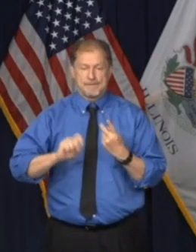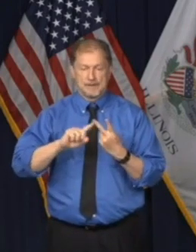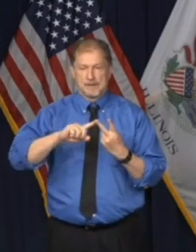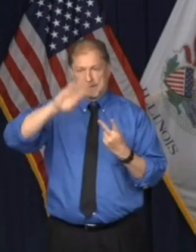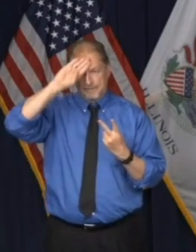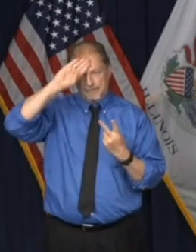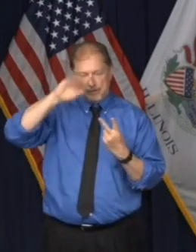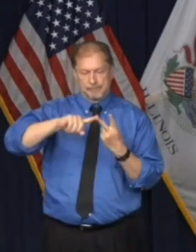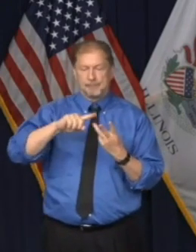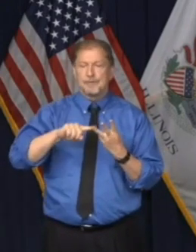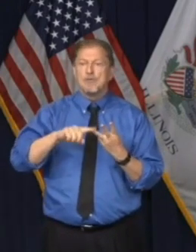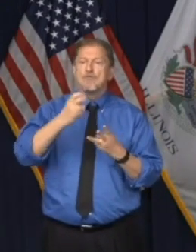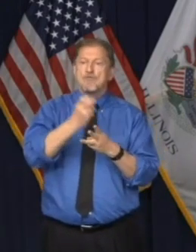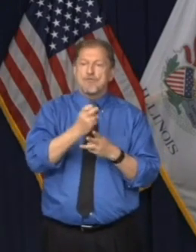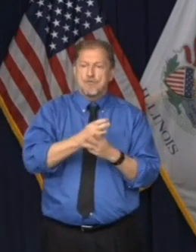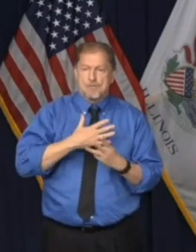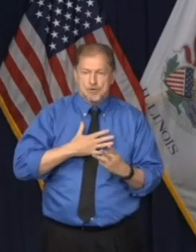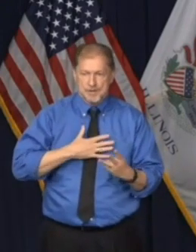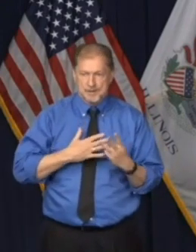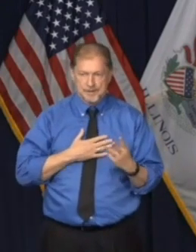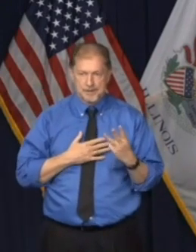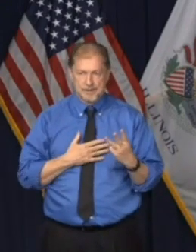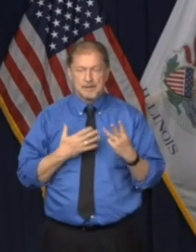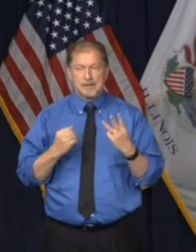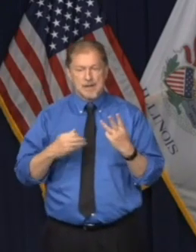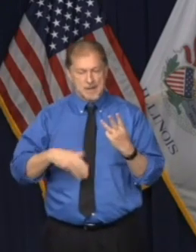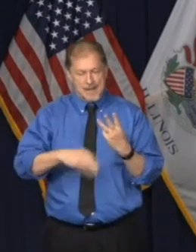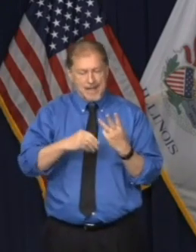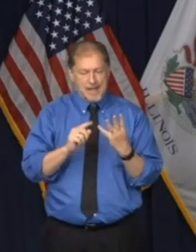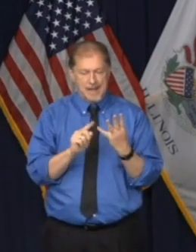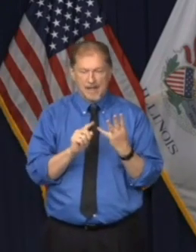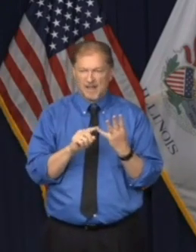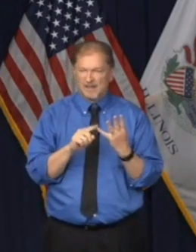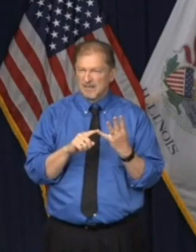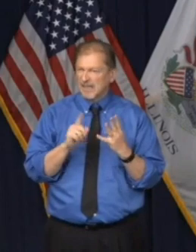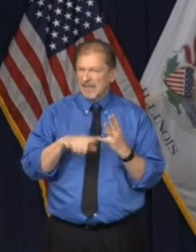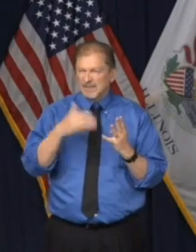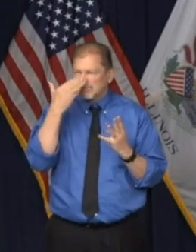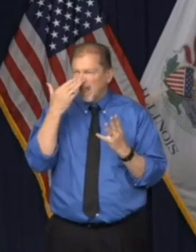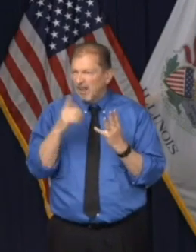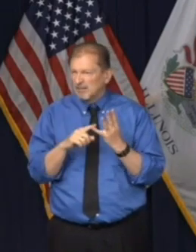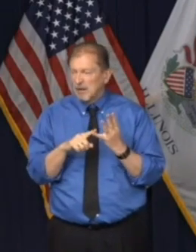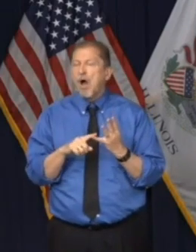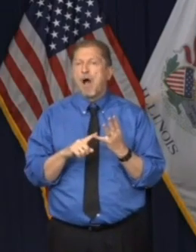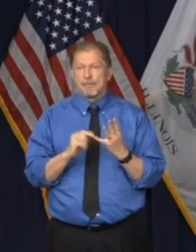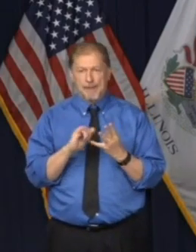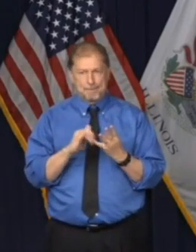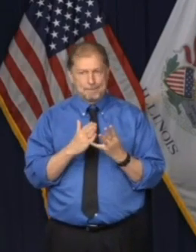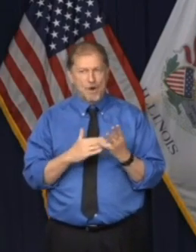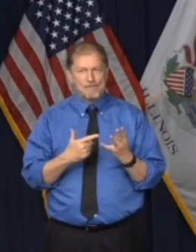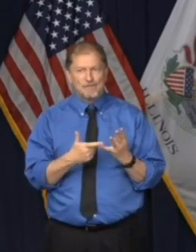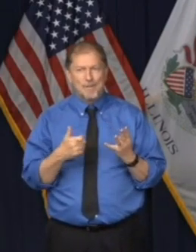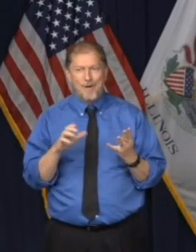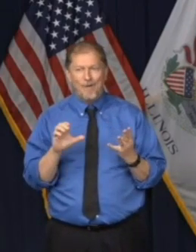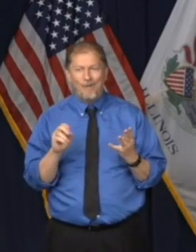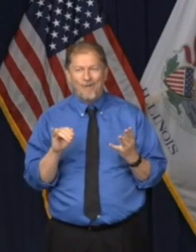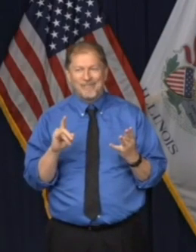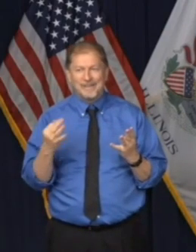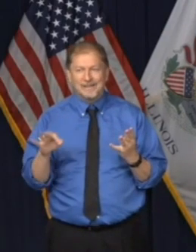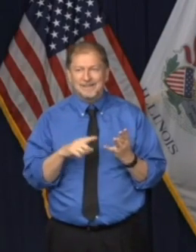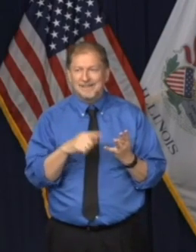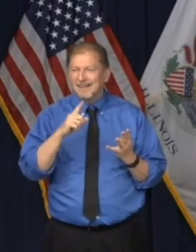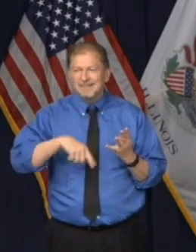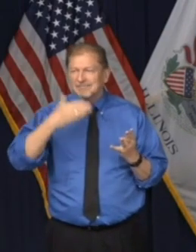now seen a lot of anosmia, difficulty smelling, loss of smell. We've had